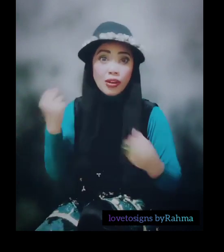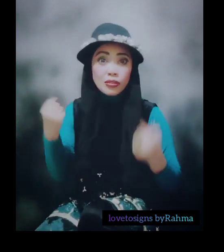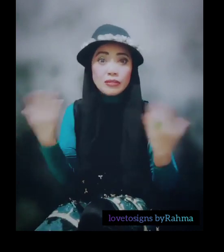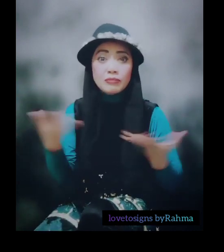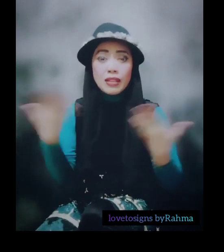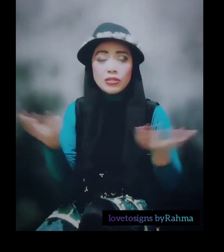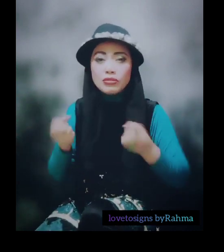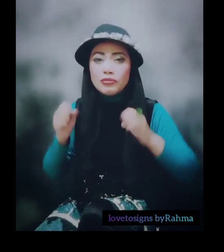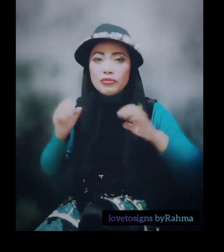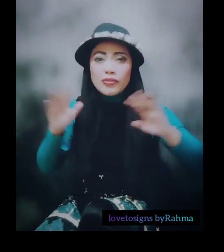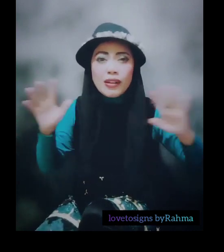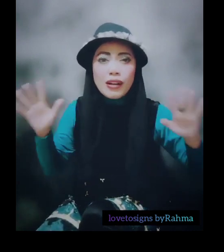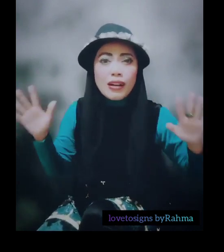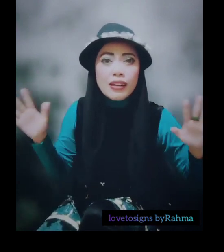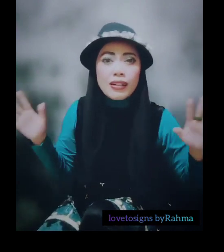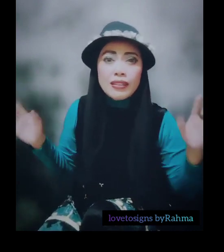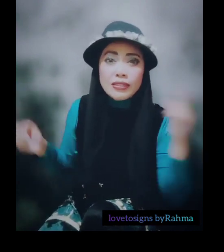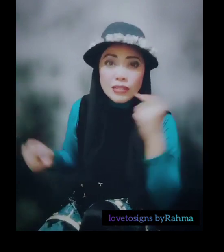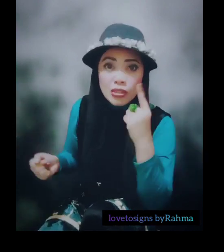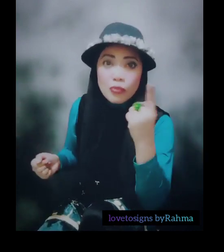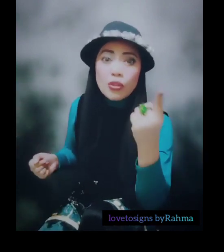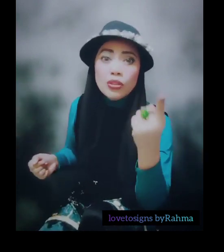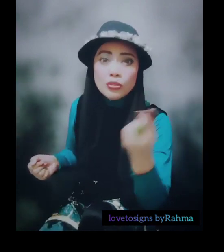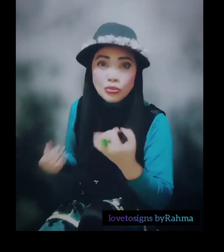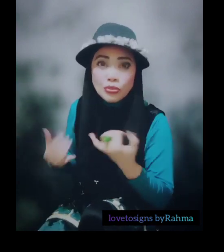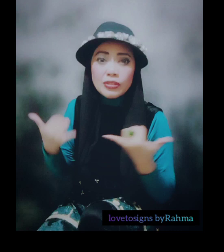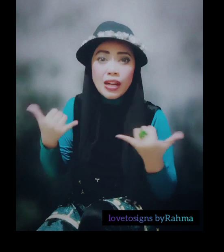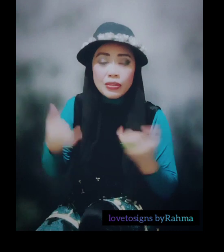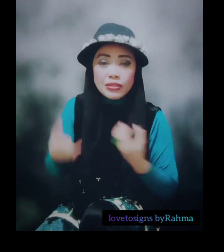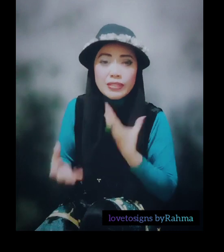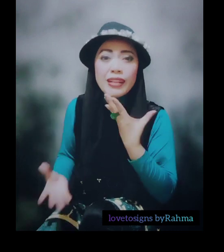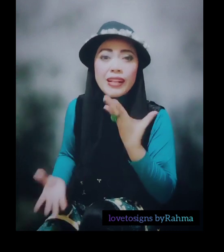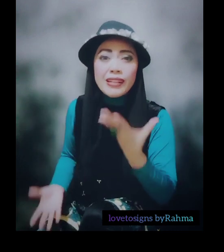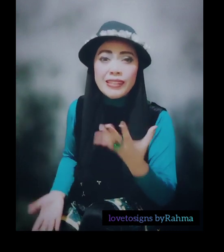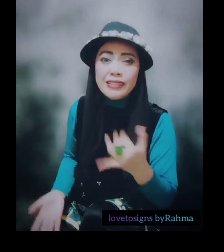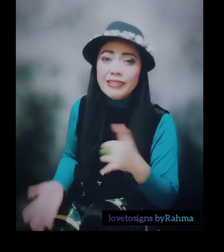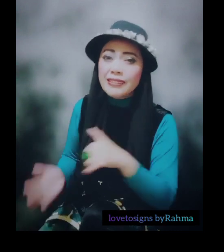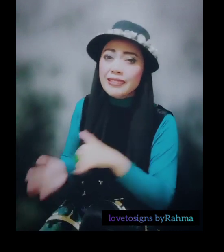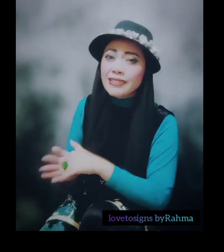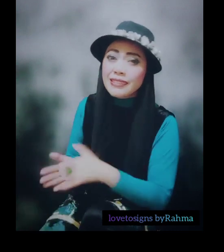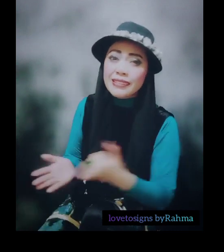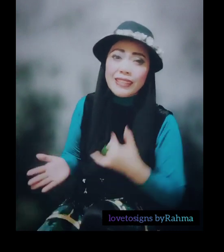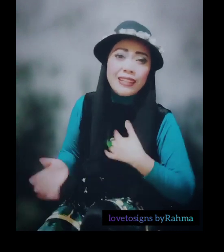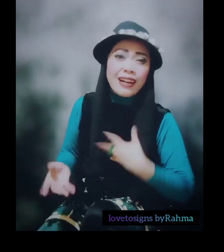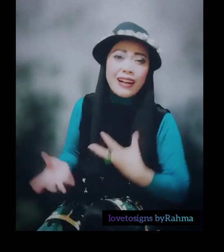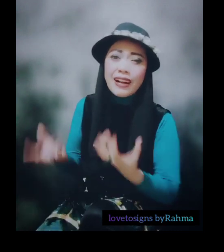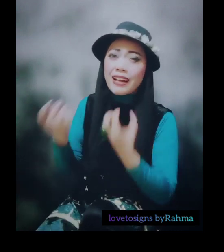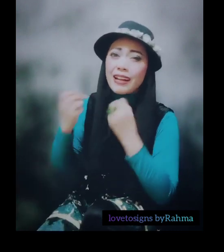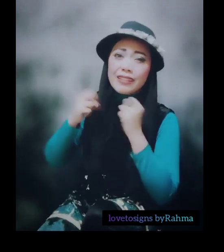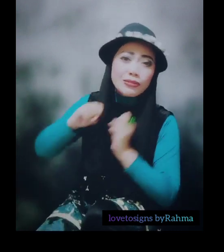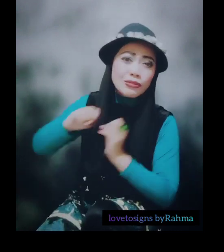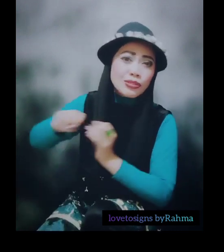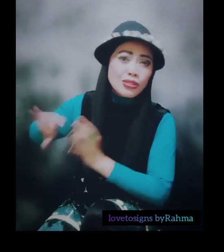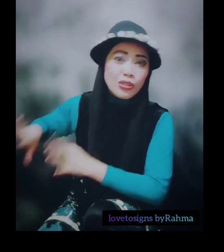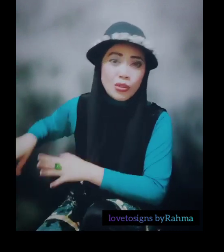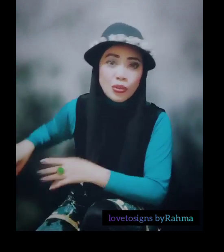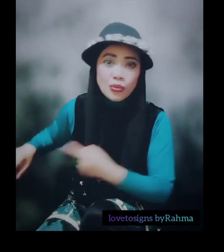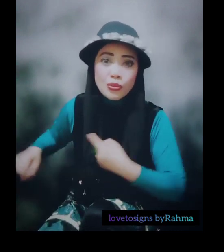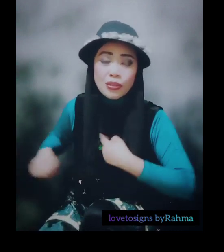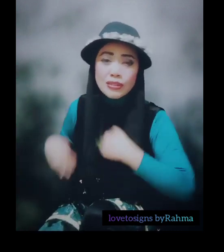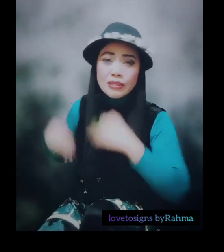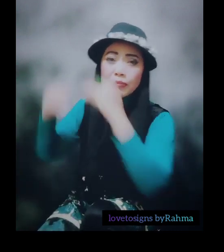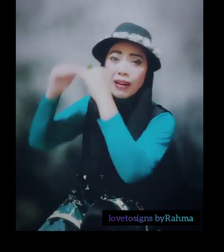I've gone much too far for you now to say that I've got to